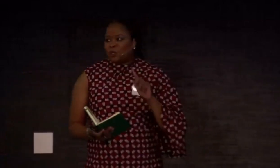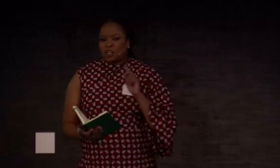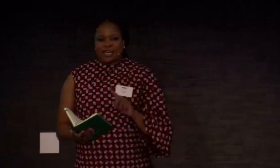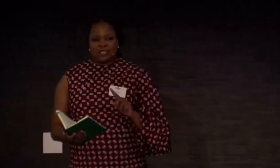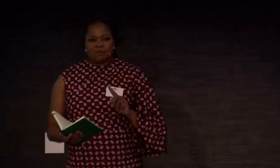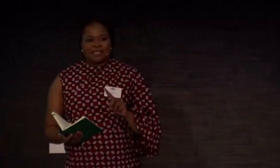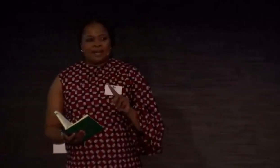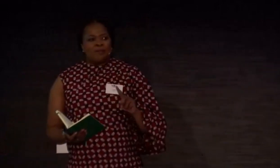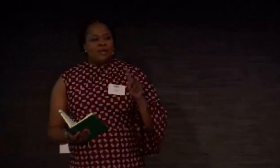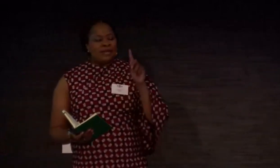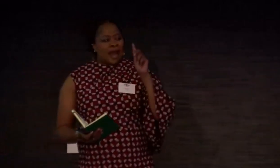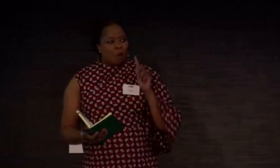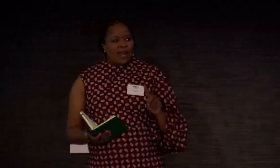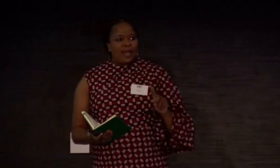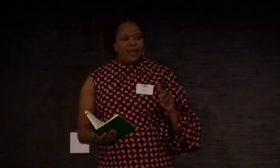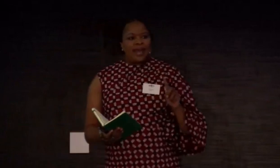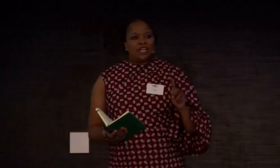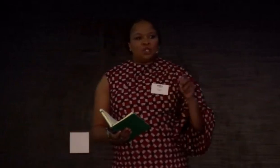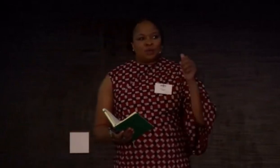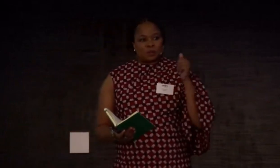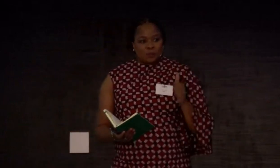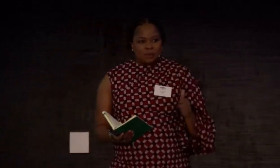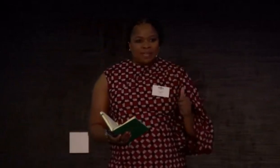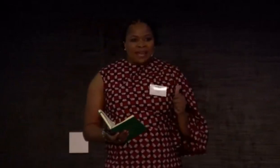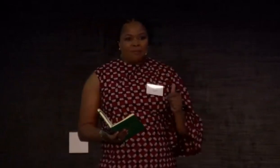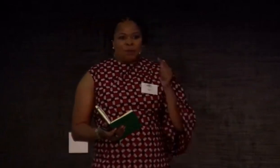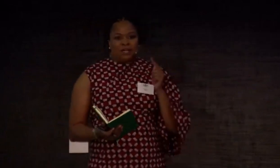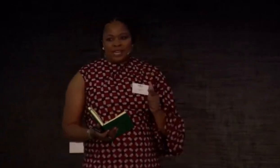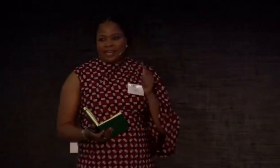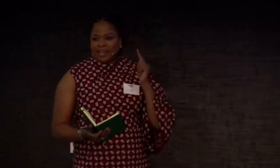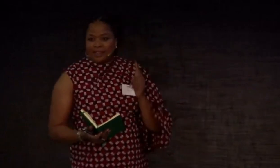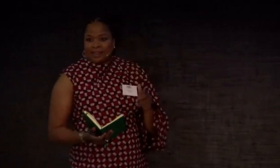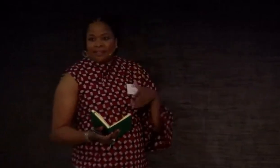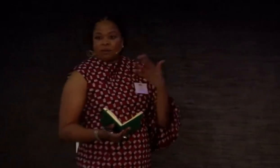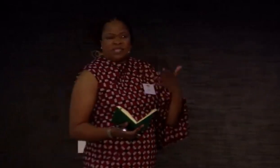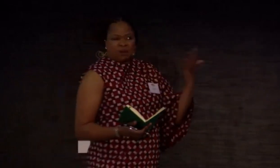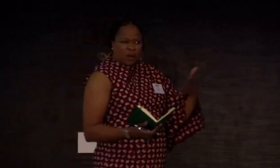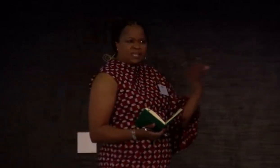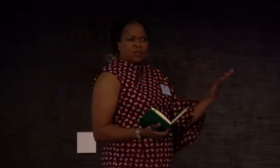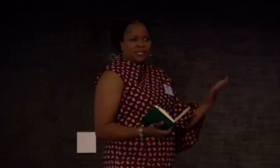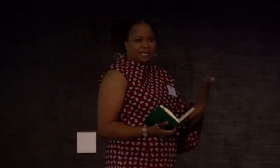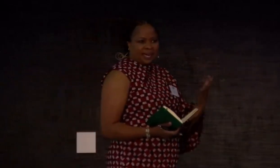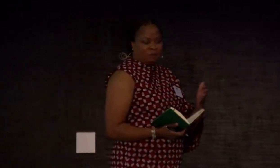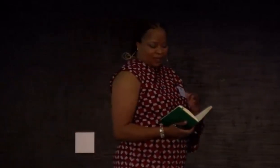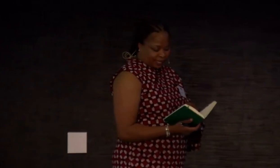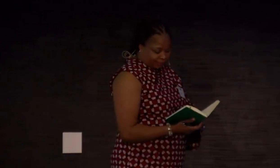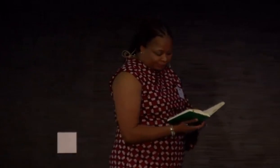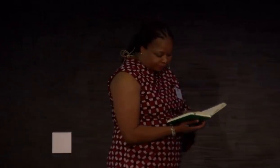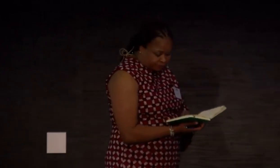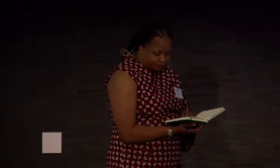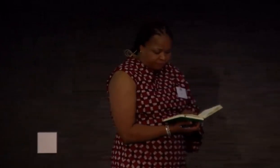good to challenge, but be aware and do it responsibly and be willing to take the consequences that comes with